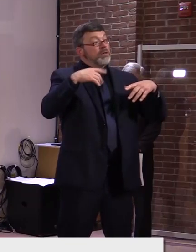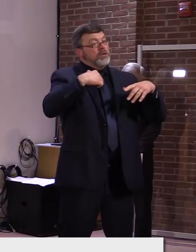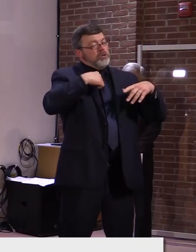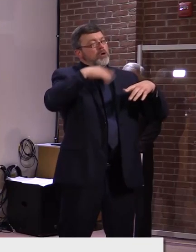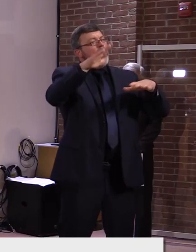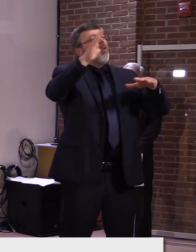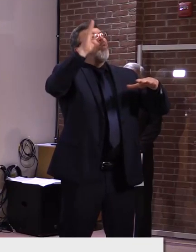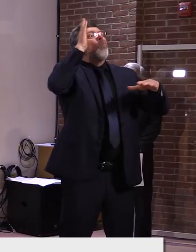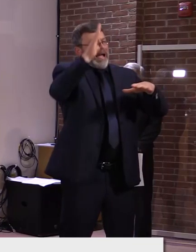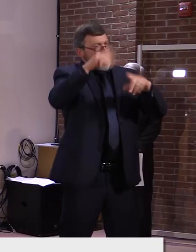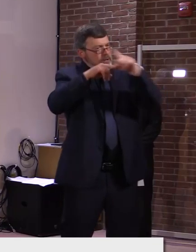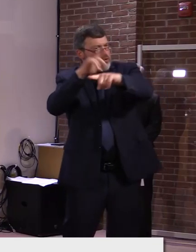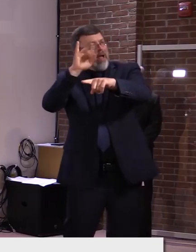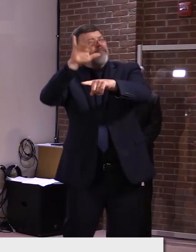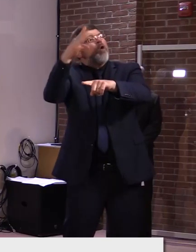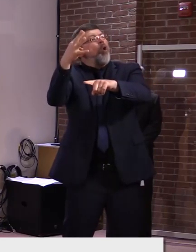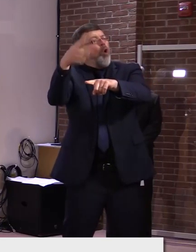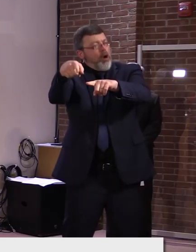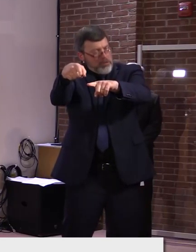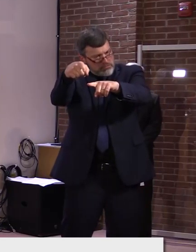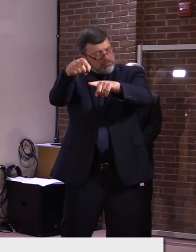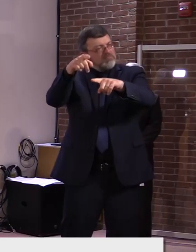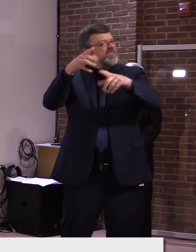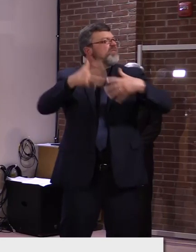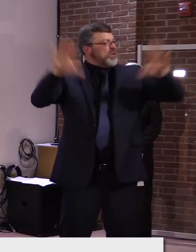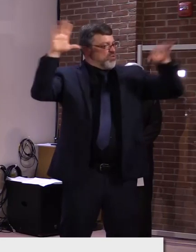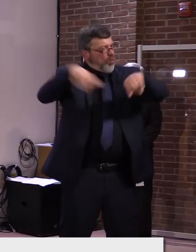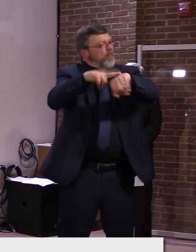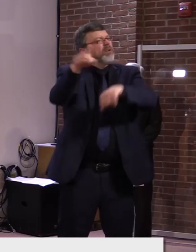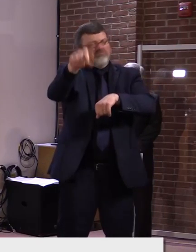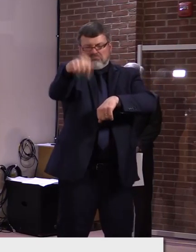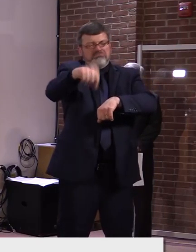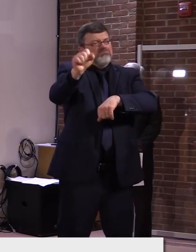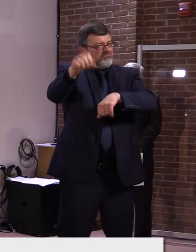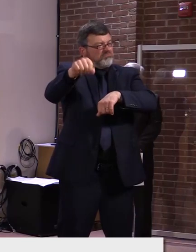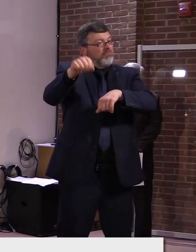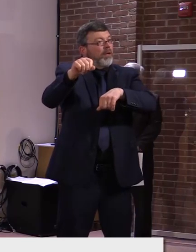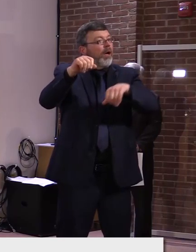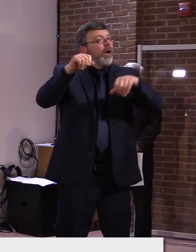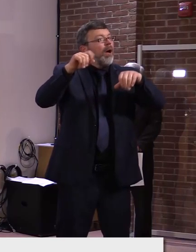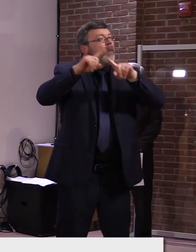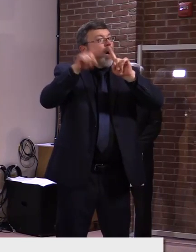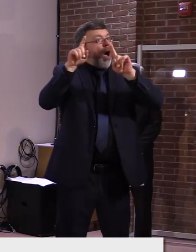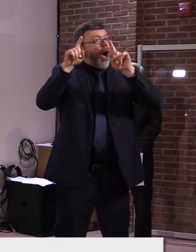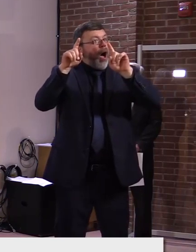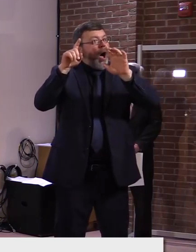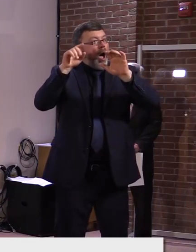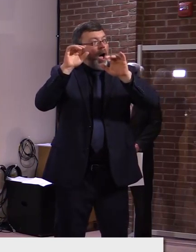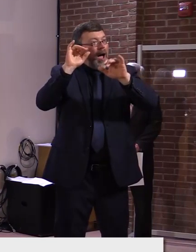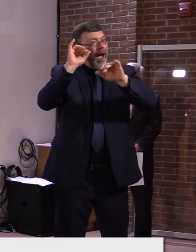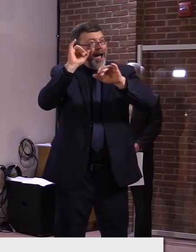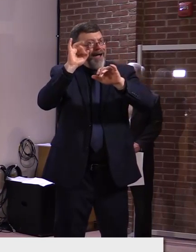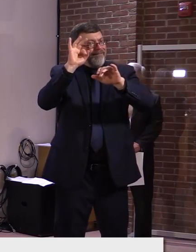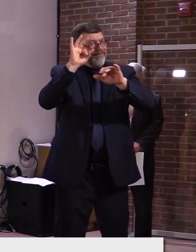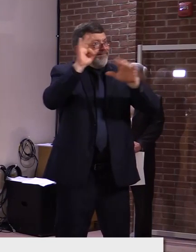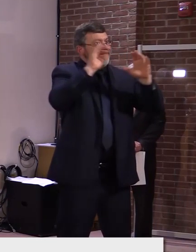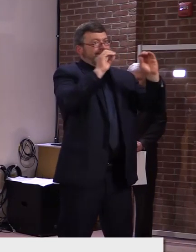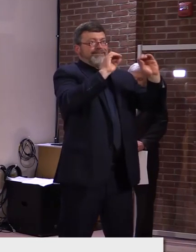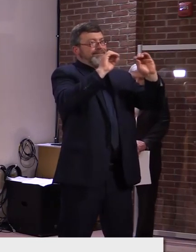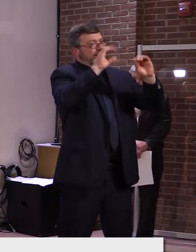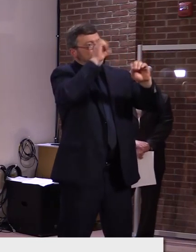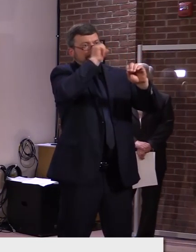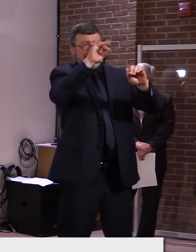way, because at that point, every eligible person in Vermont who wants a vaccine will have had